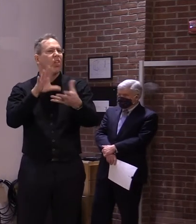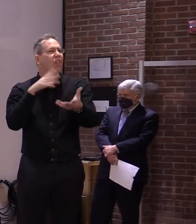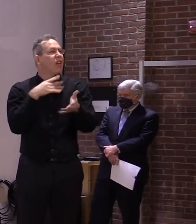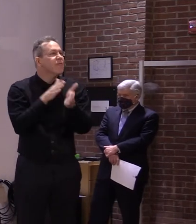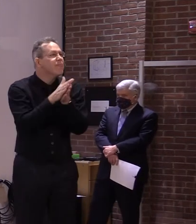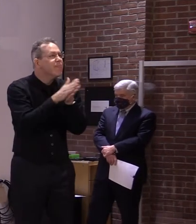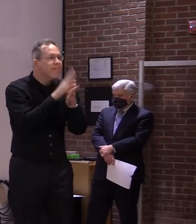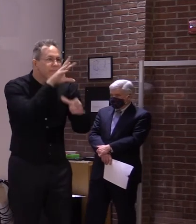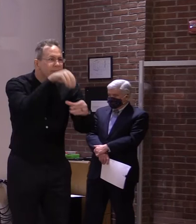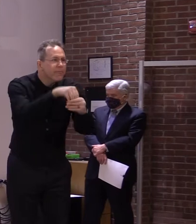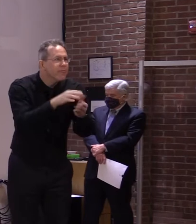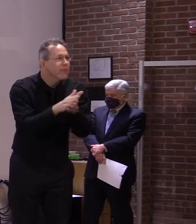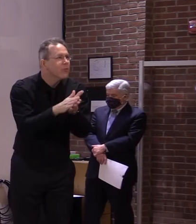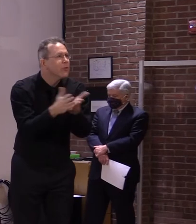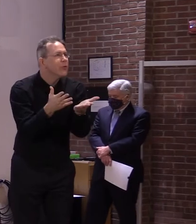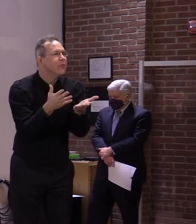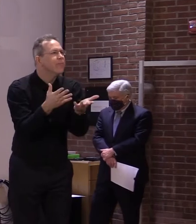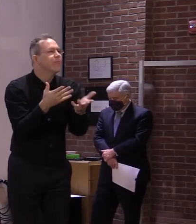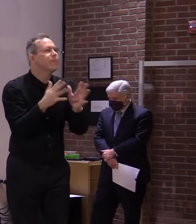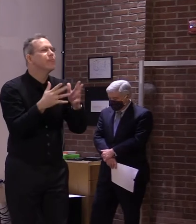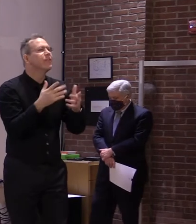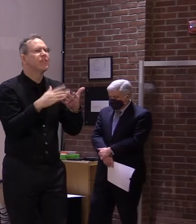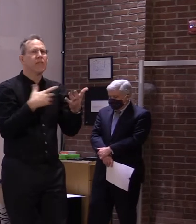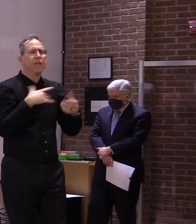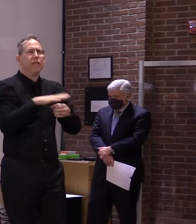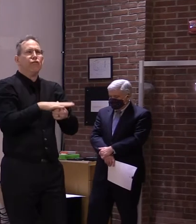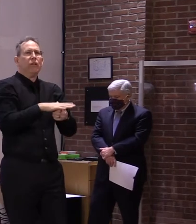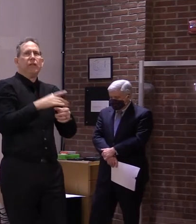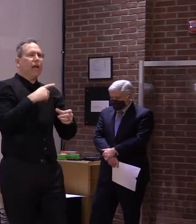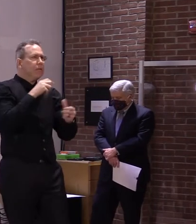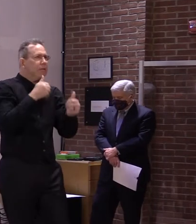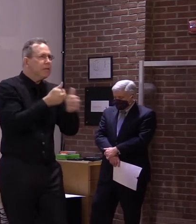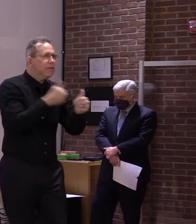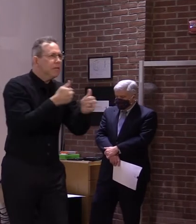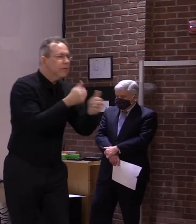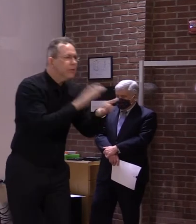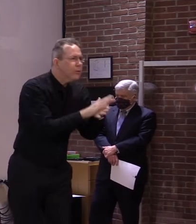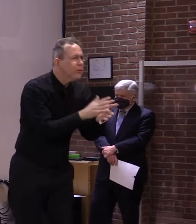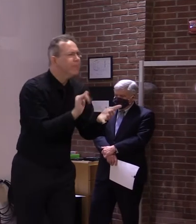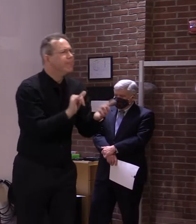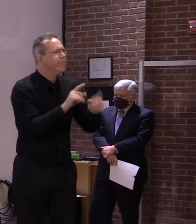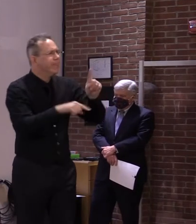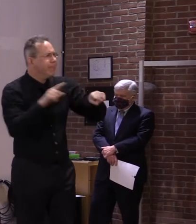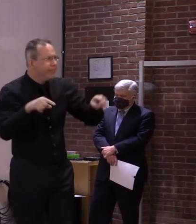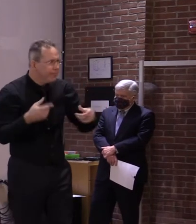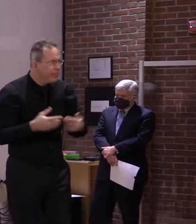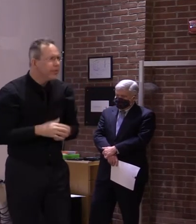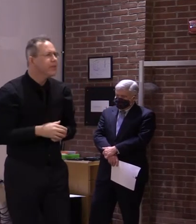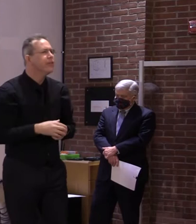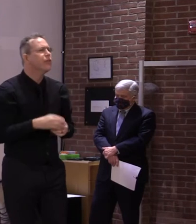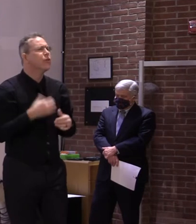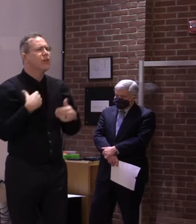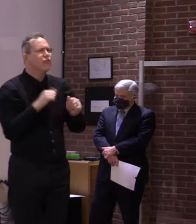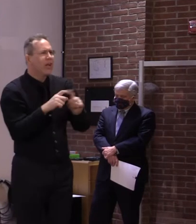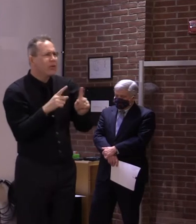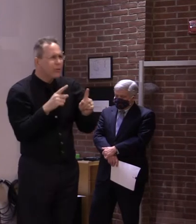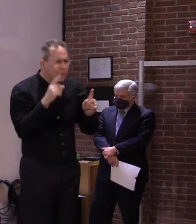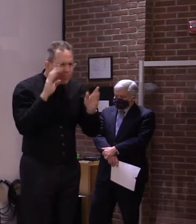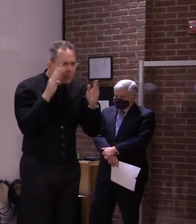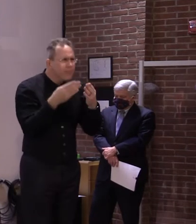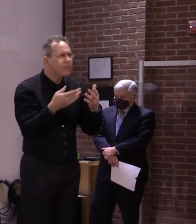usual one principle observed that they're still working to close the gaps from the period of sustained remote learning that occurred in the